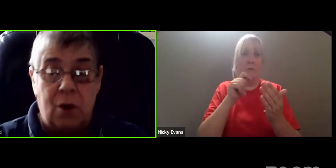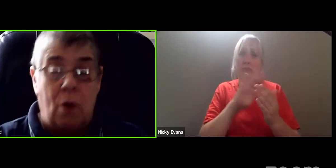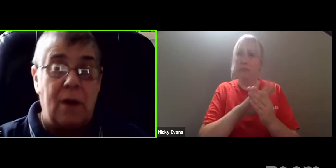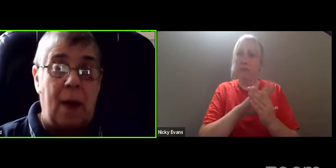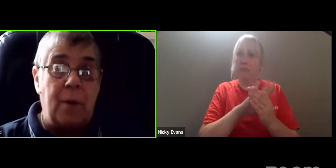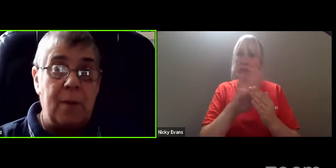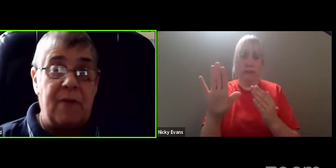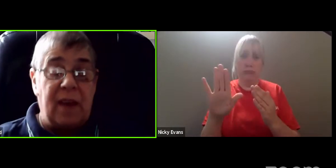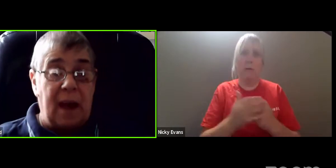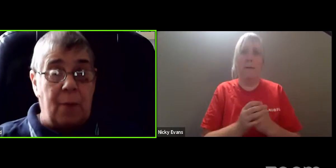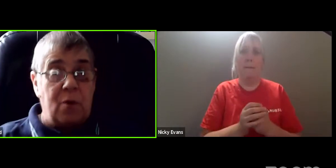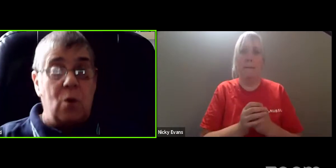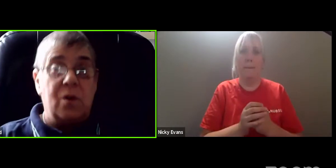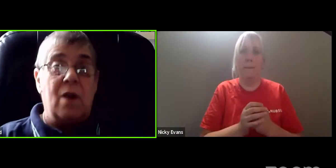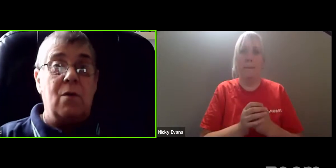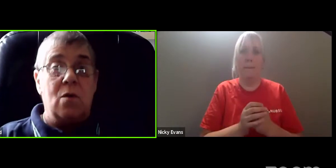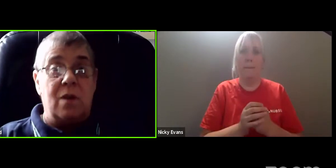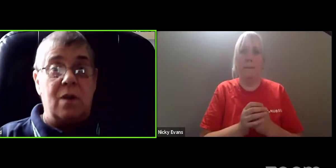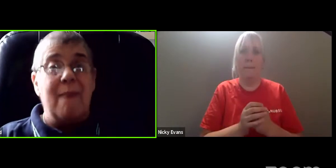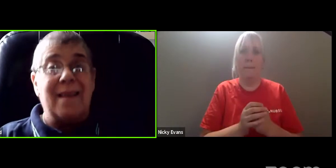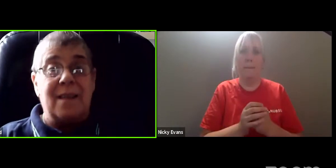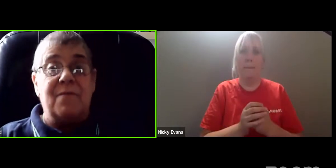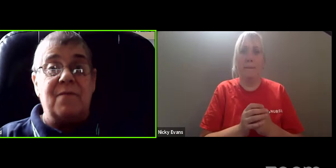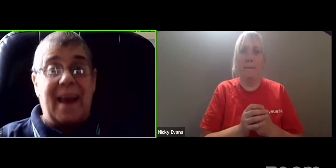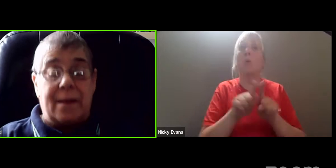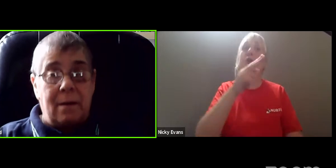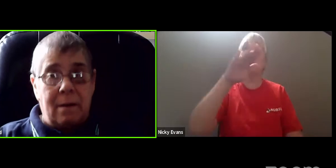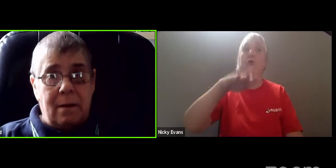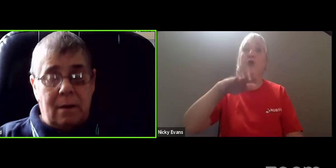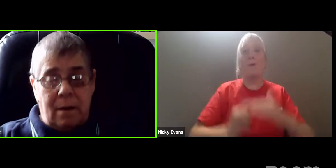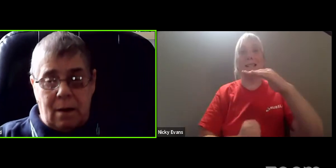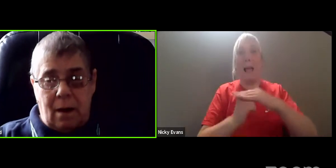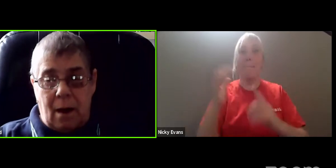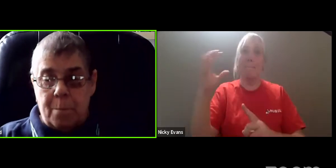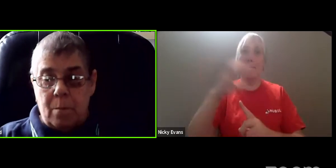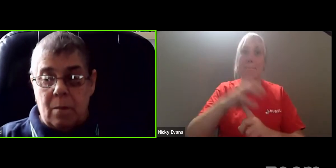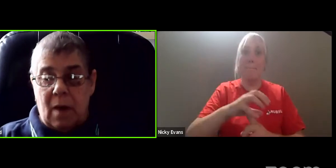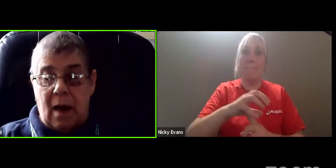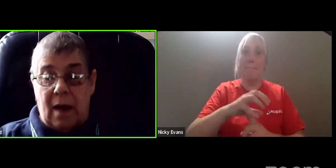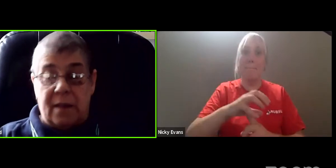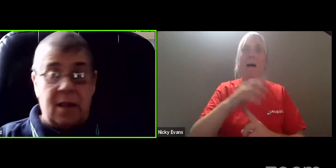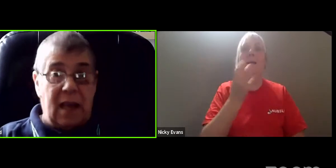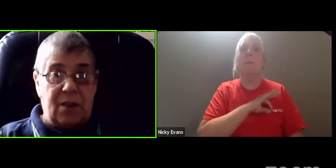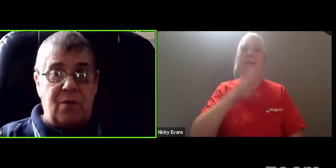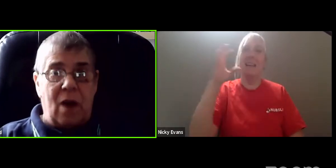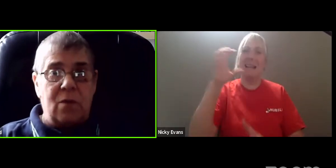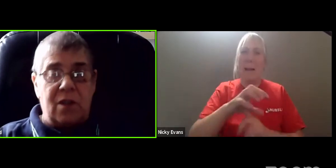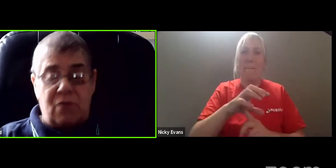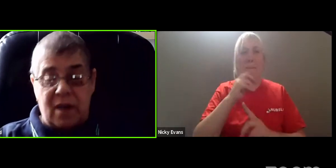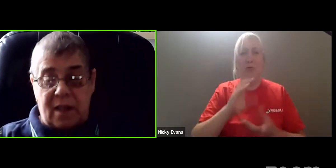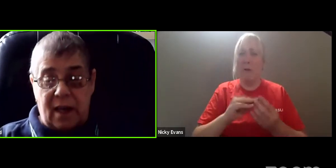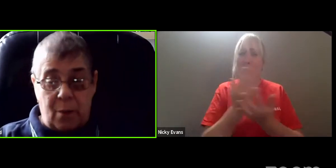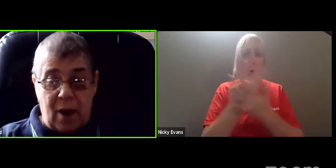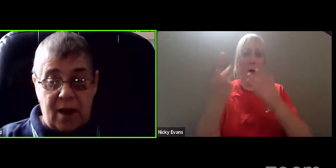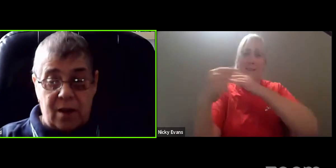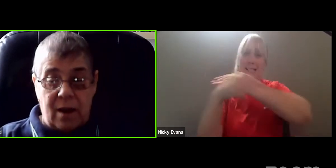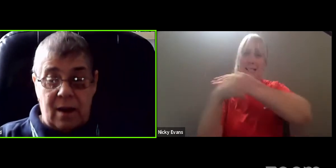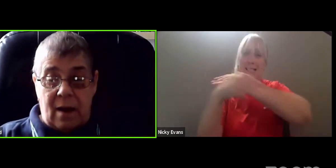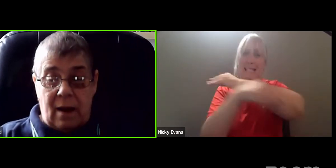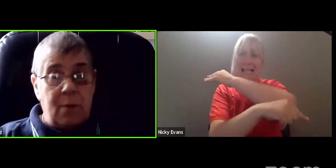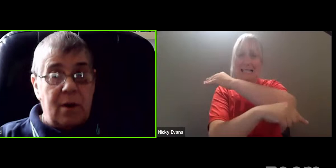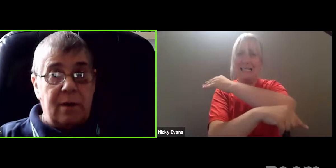the 2-child cap and the benefit cap are also causing massive debt. And as you've noticed recently in the